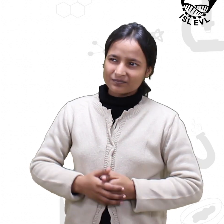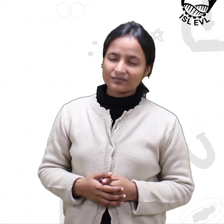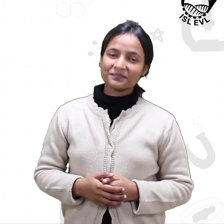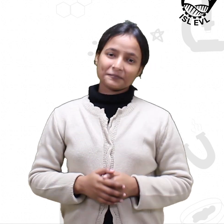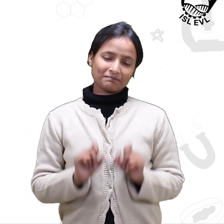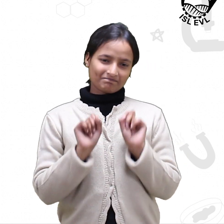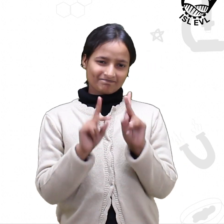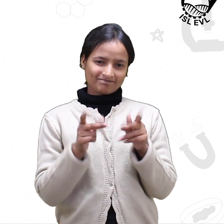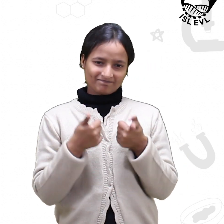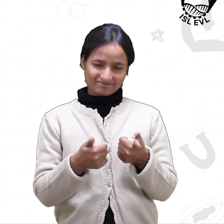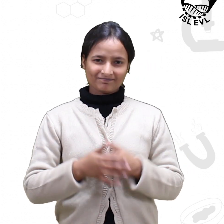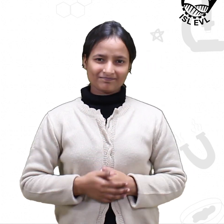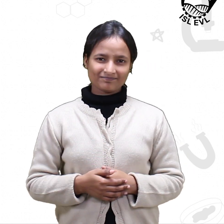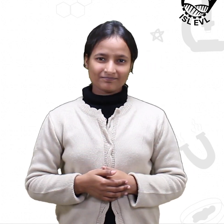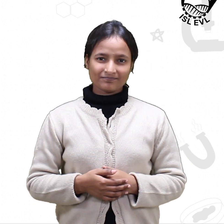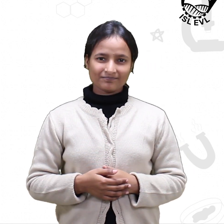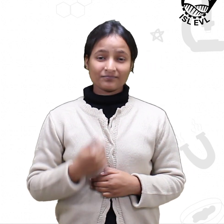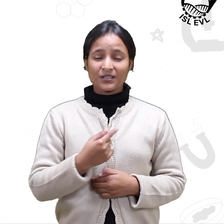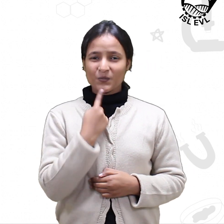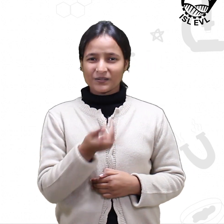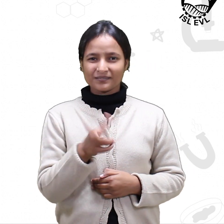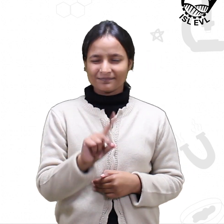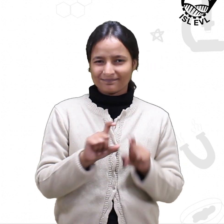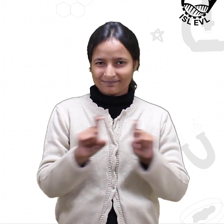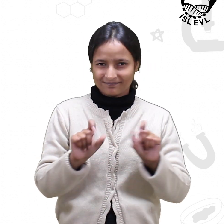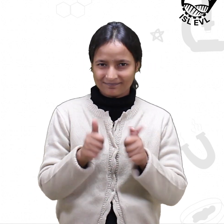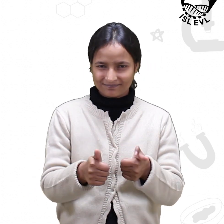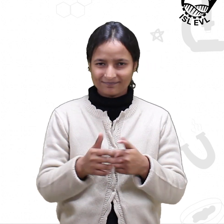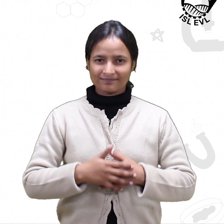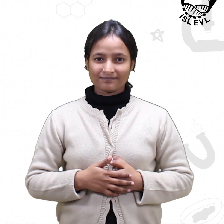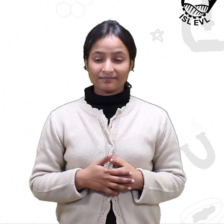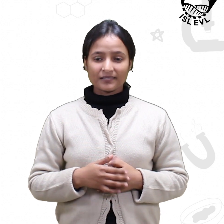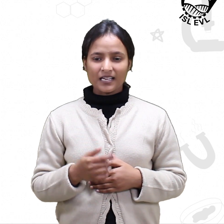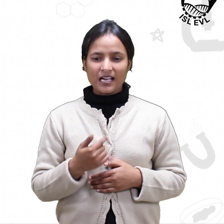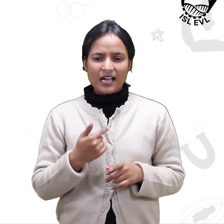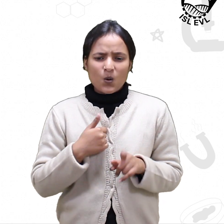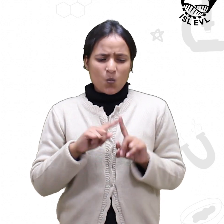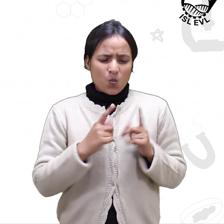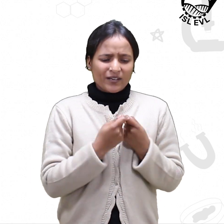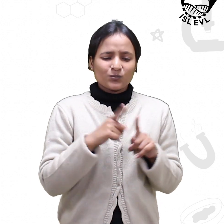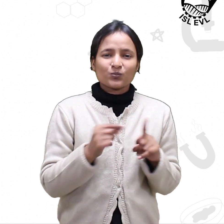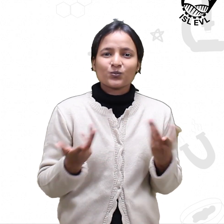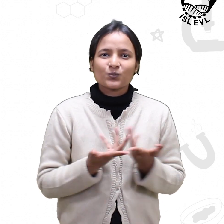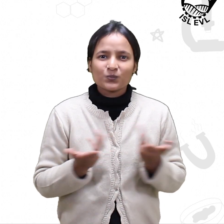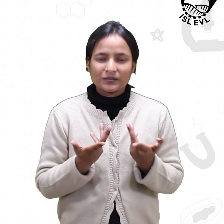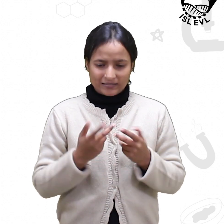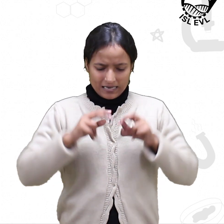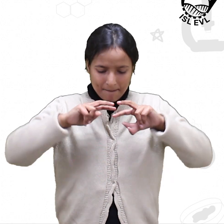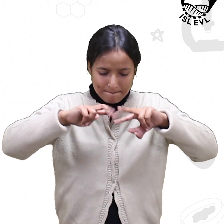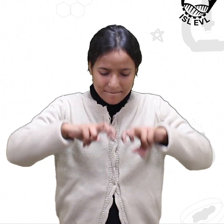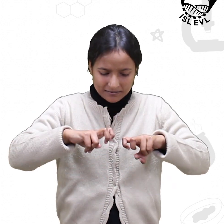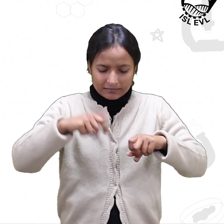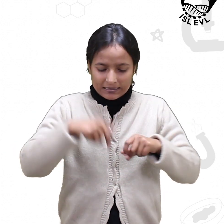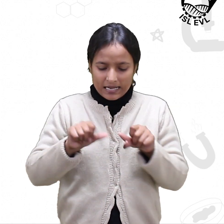you do the research? Okay. So I must again clarify here. It turns out that we studied a condition which also